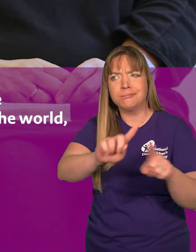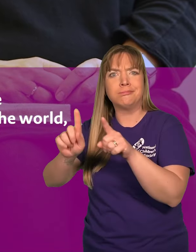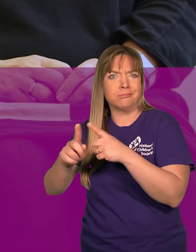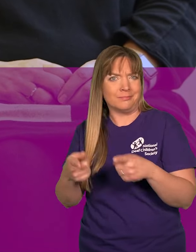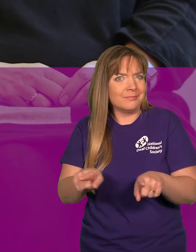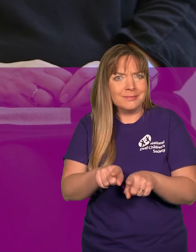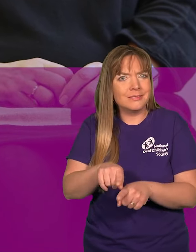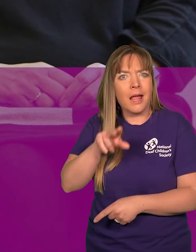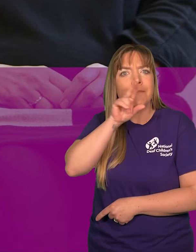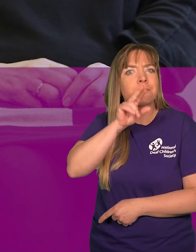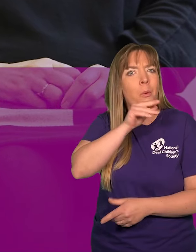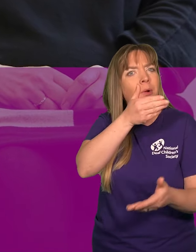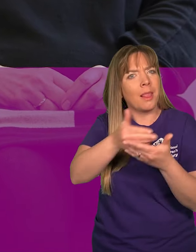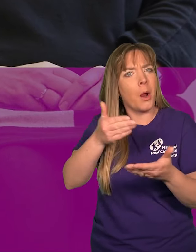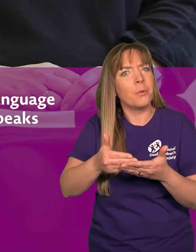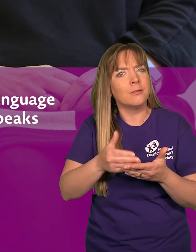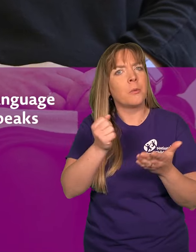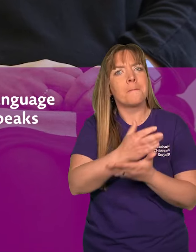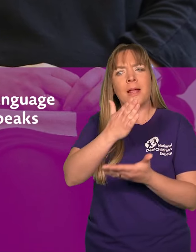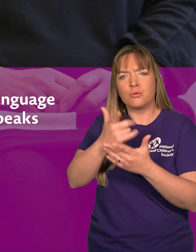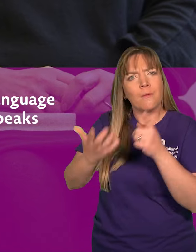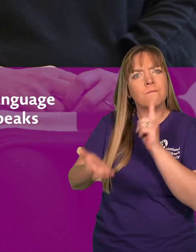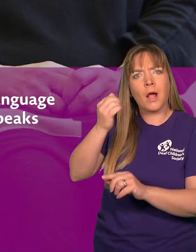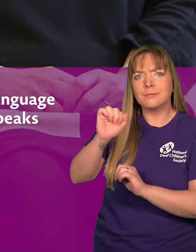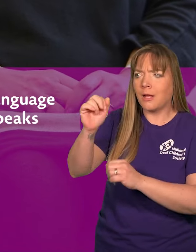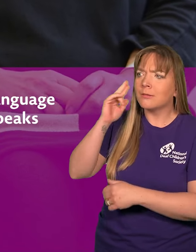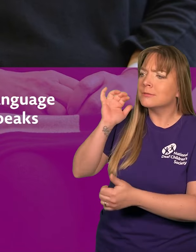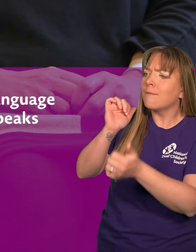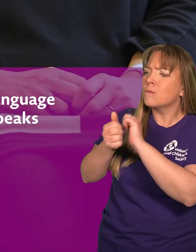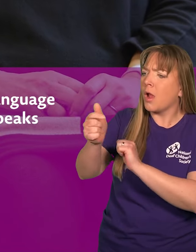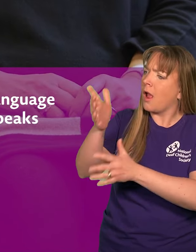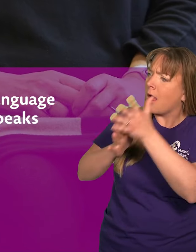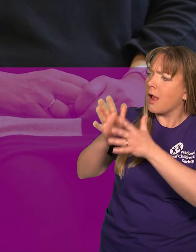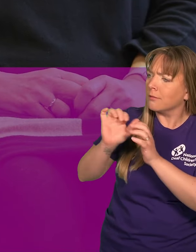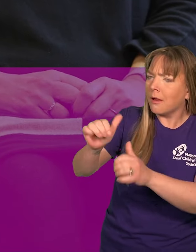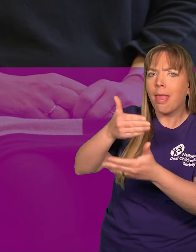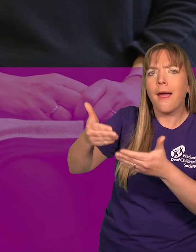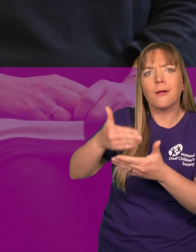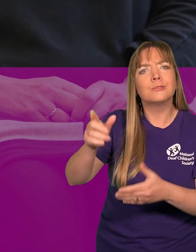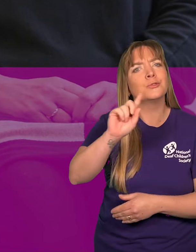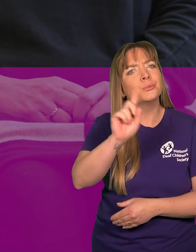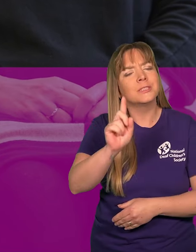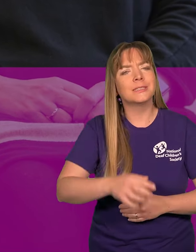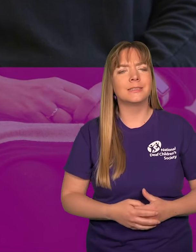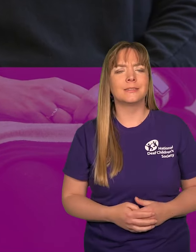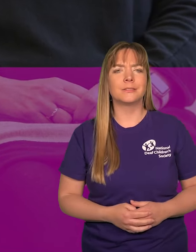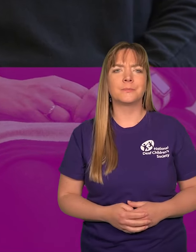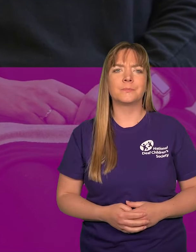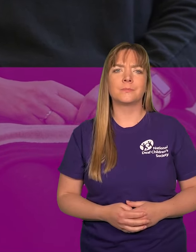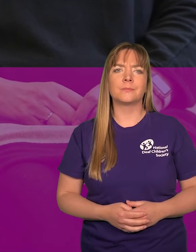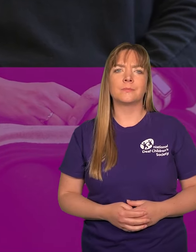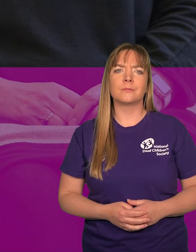the world, just as spoken languages are. So find out what language your deaf friend speaks before you start